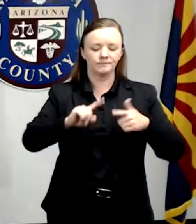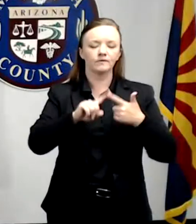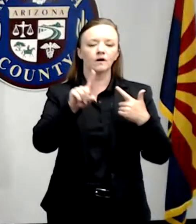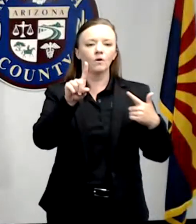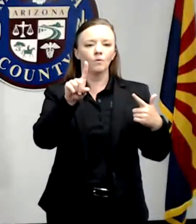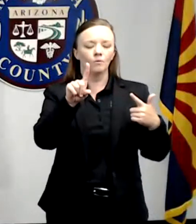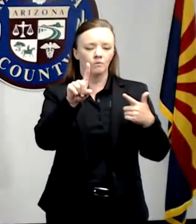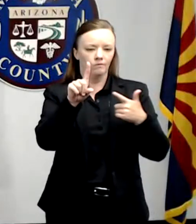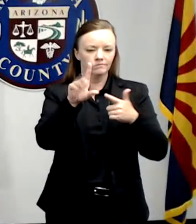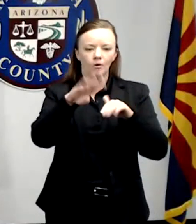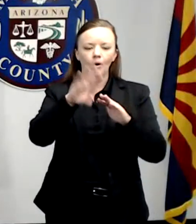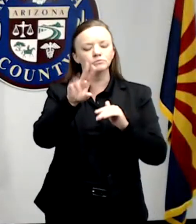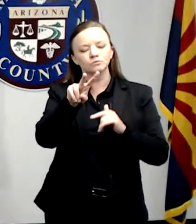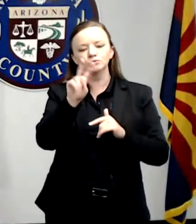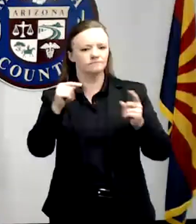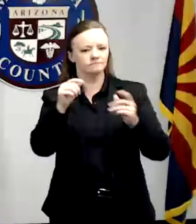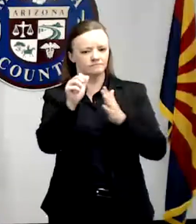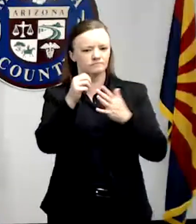149,450 surgical masks,